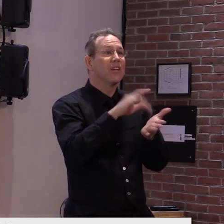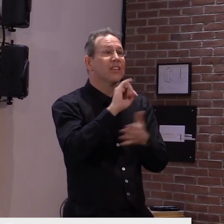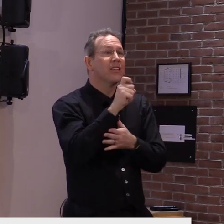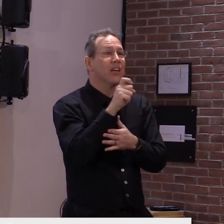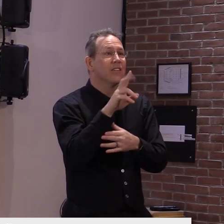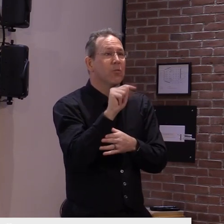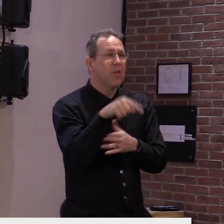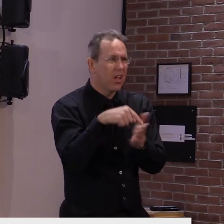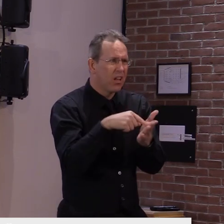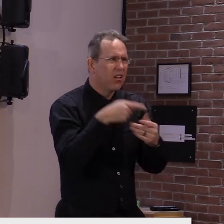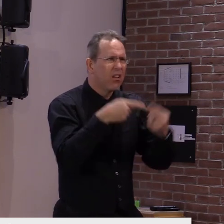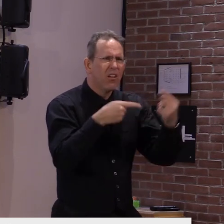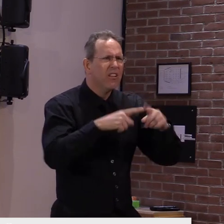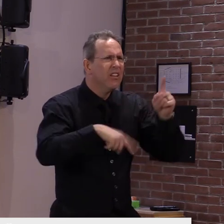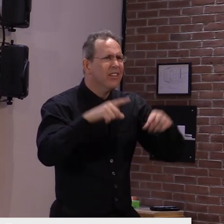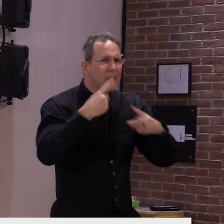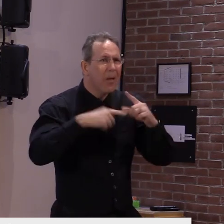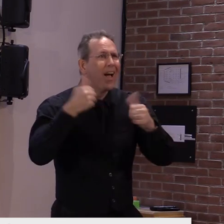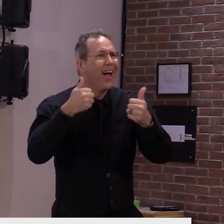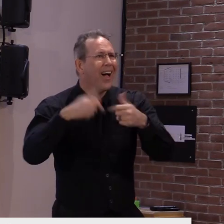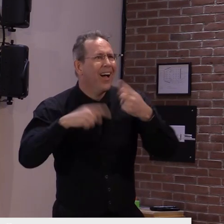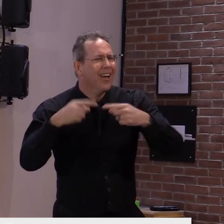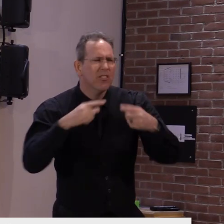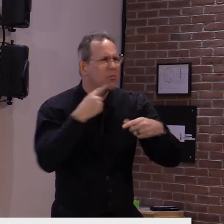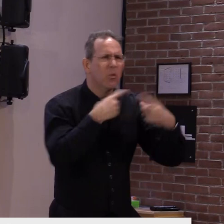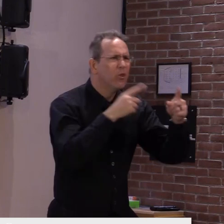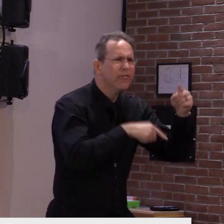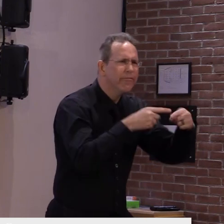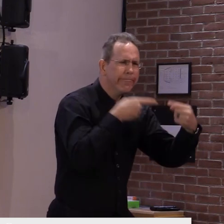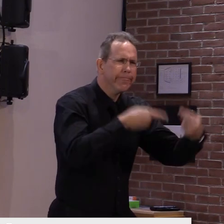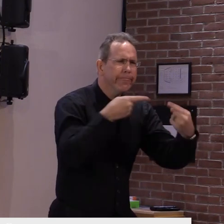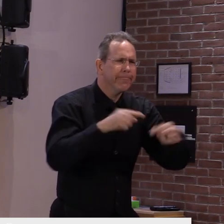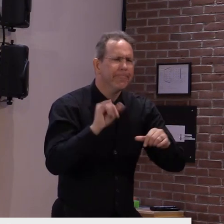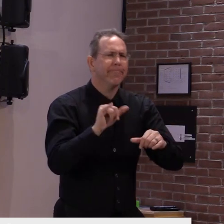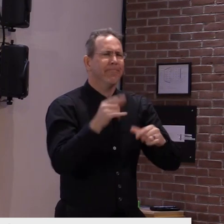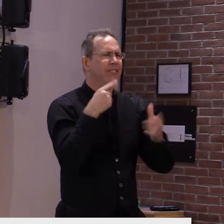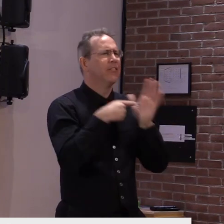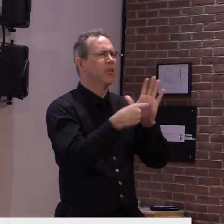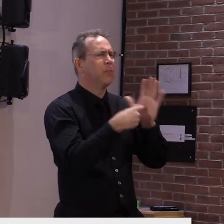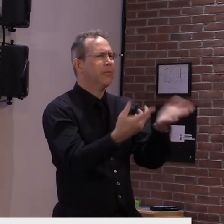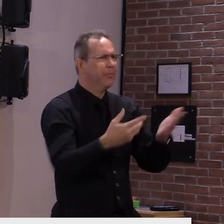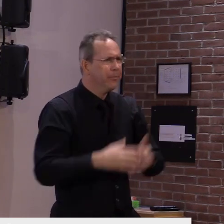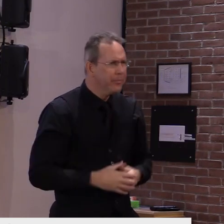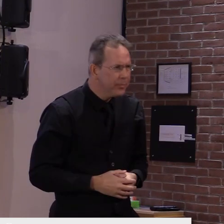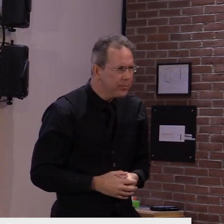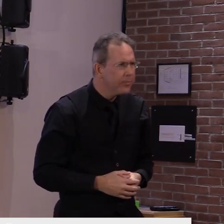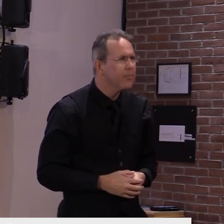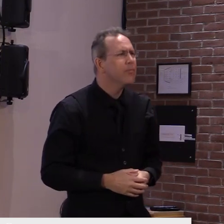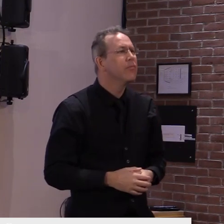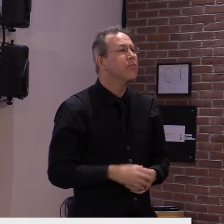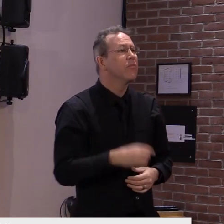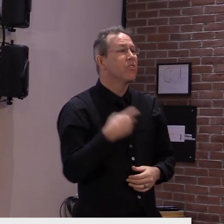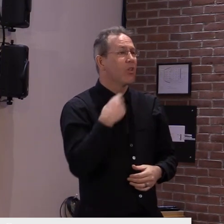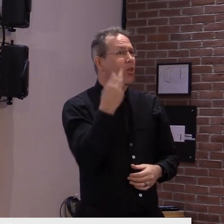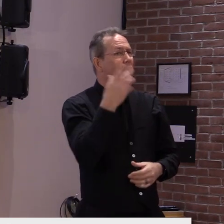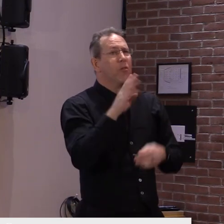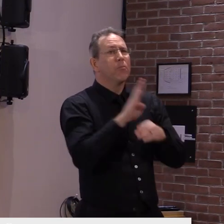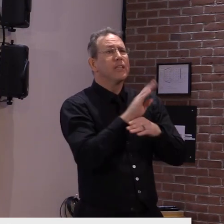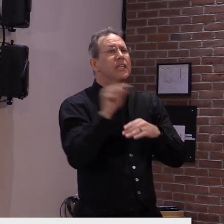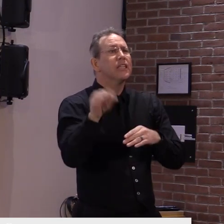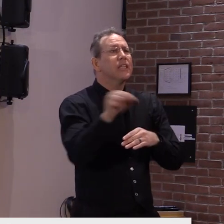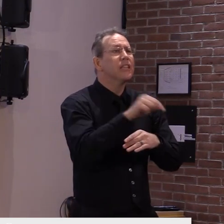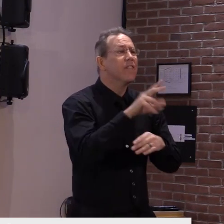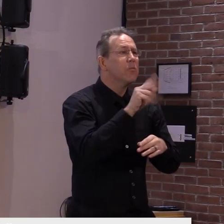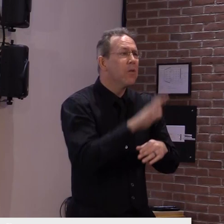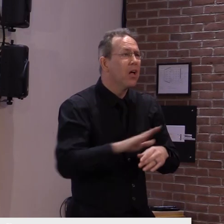but this will help. We've got to be able to do that. You know, and I know that a lot of businesses will change in